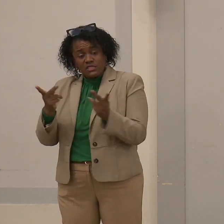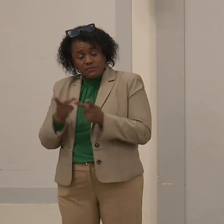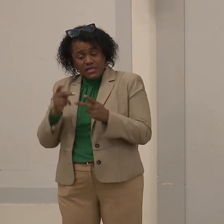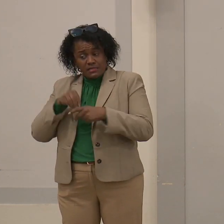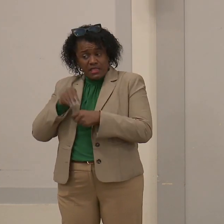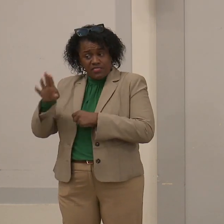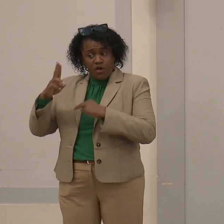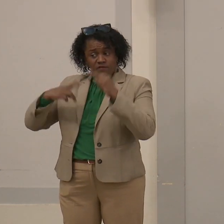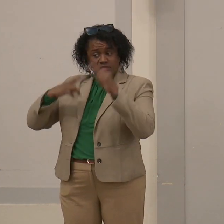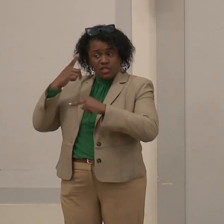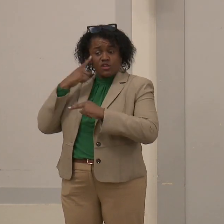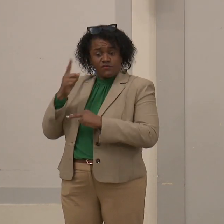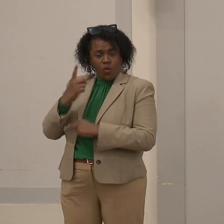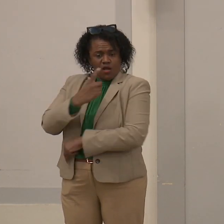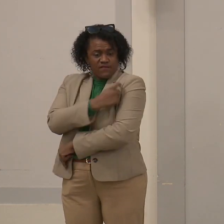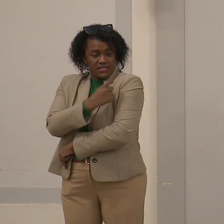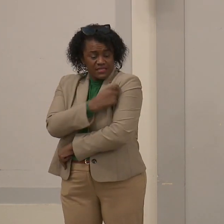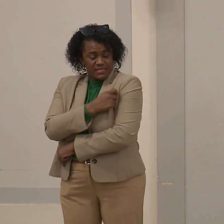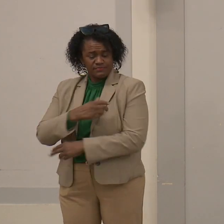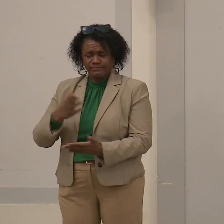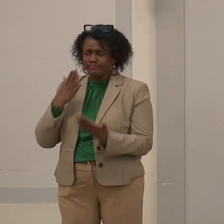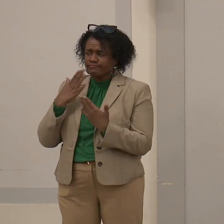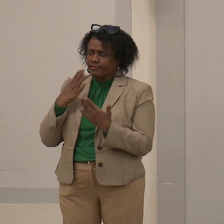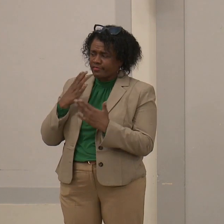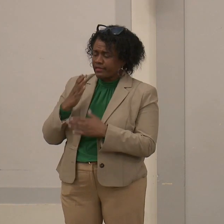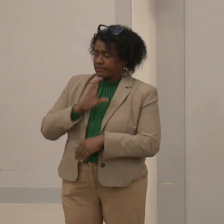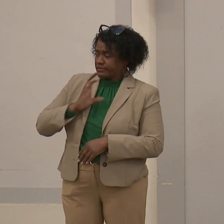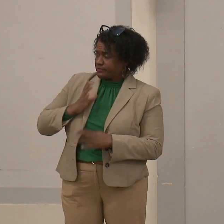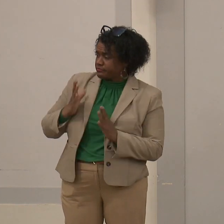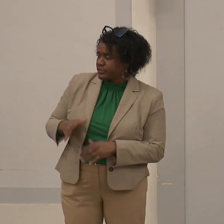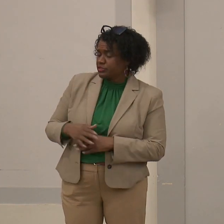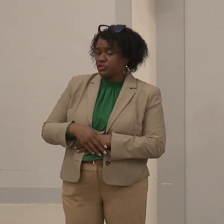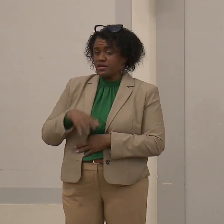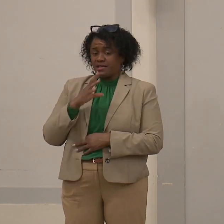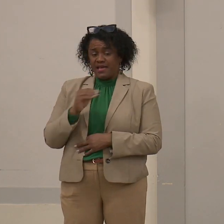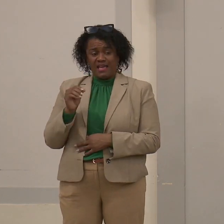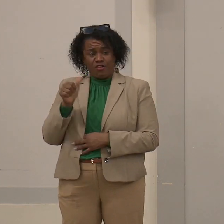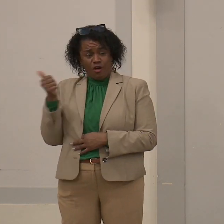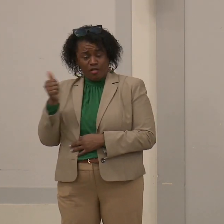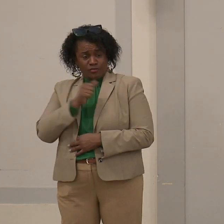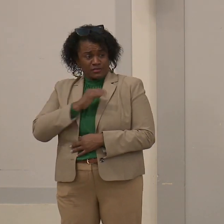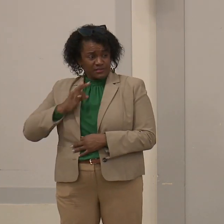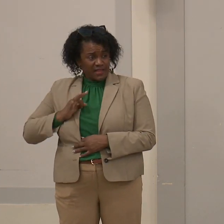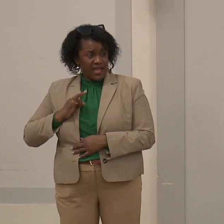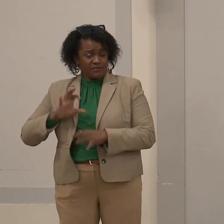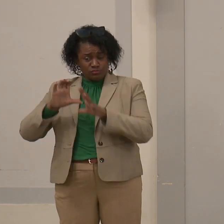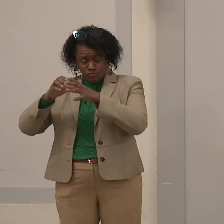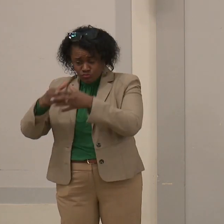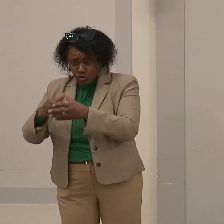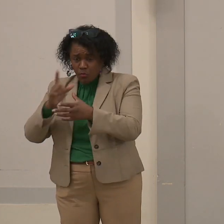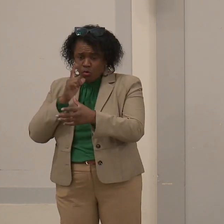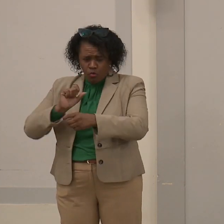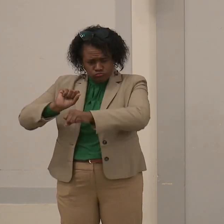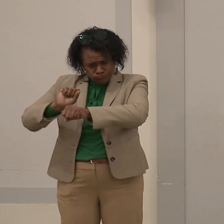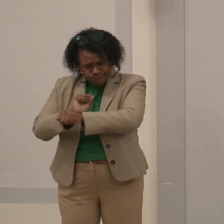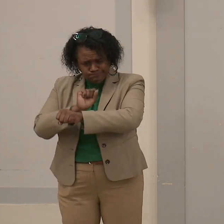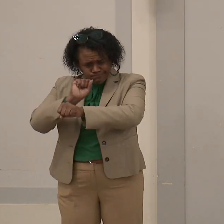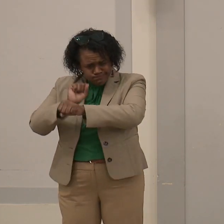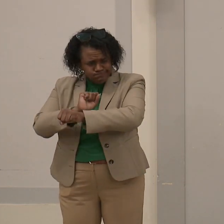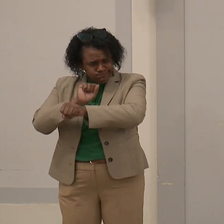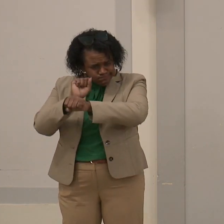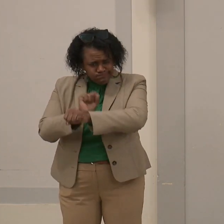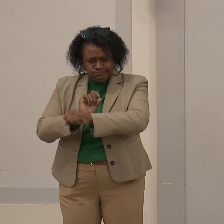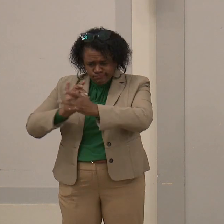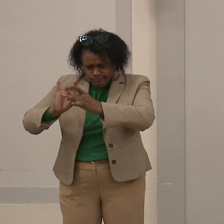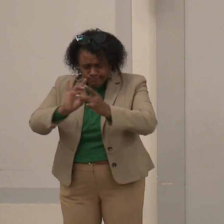responders. I want to thank Lieutenant Slimmer, our infectious control officer, and the members of the task force that have worked in coordination in coordinating